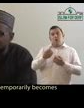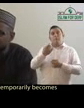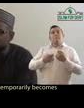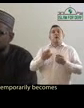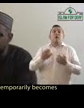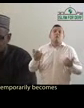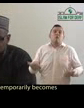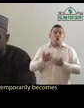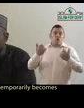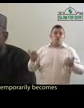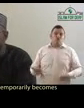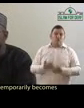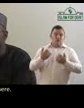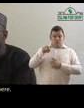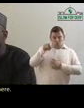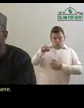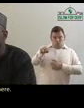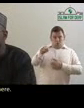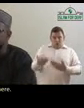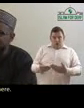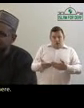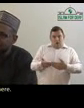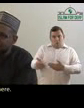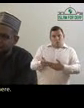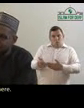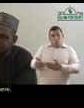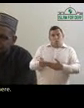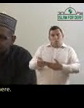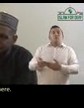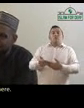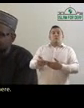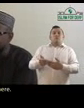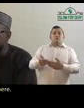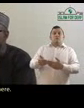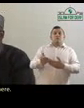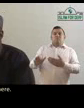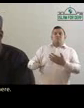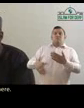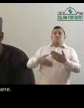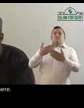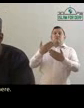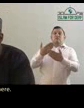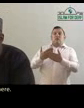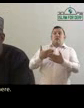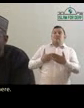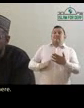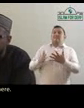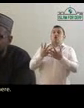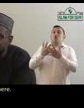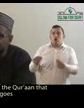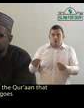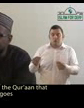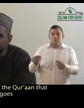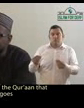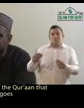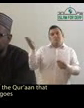temporarily becomes permissible for him until the need is no longer